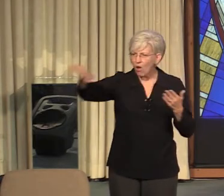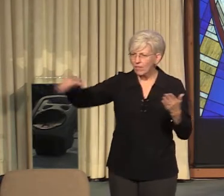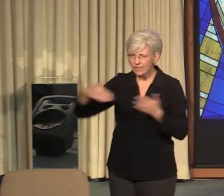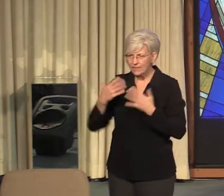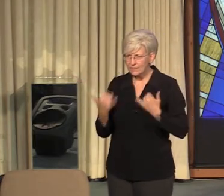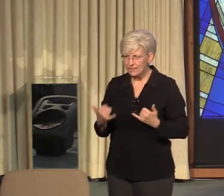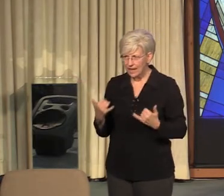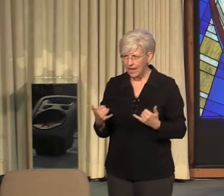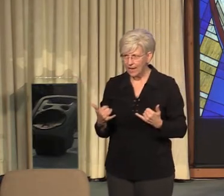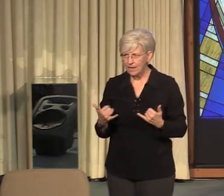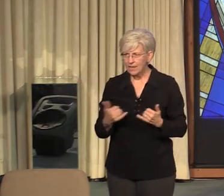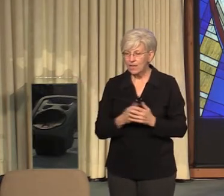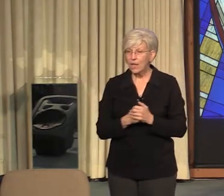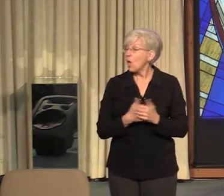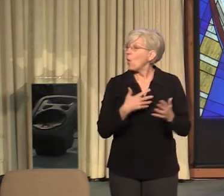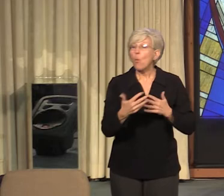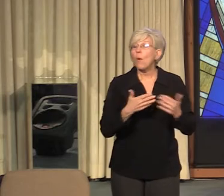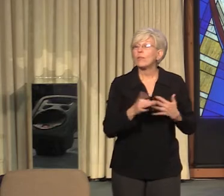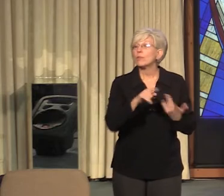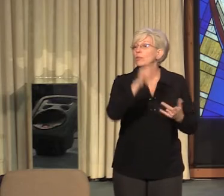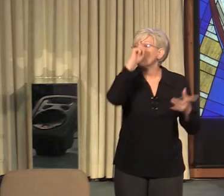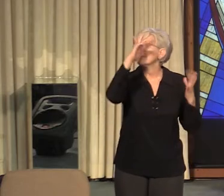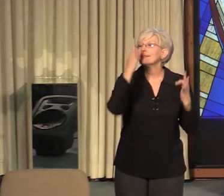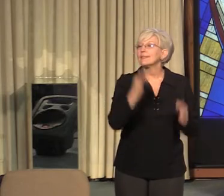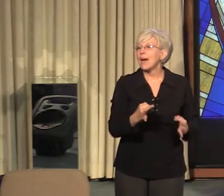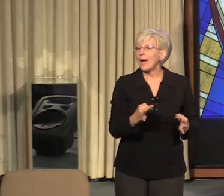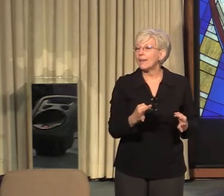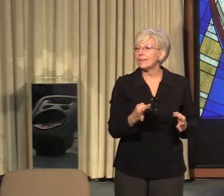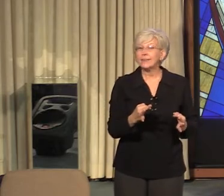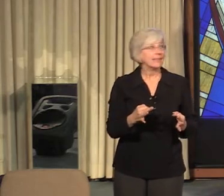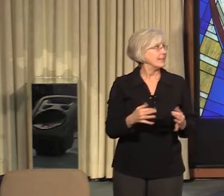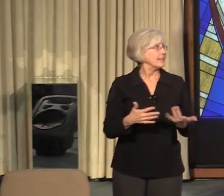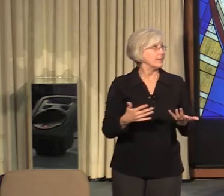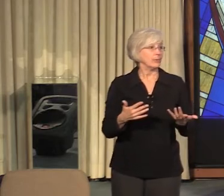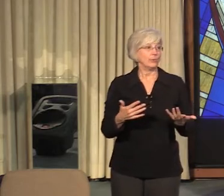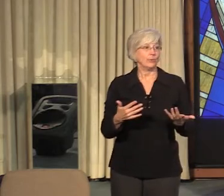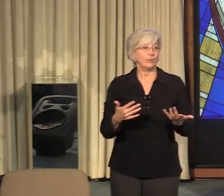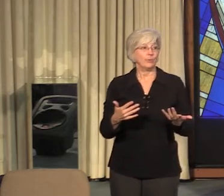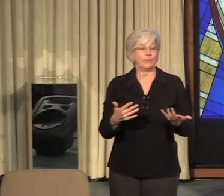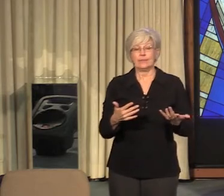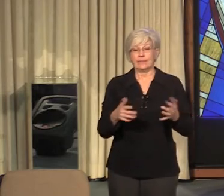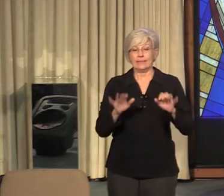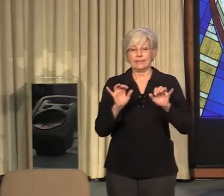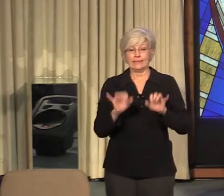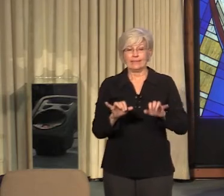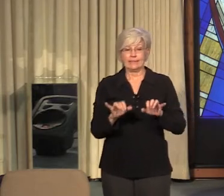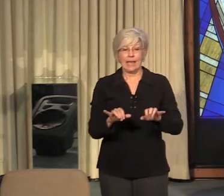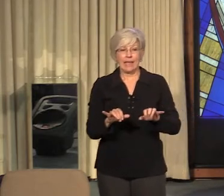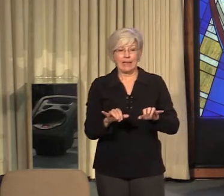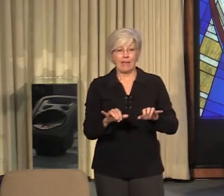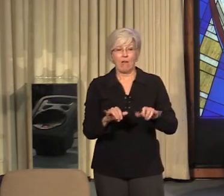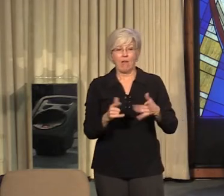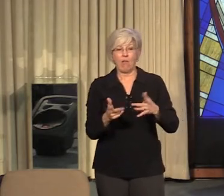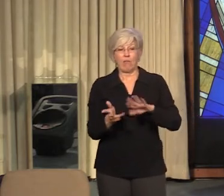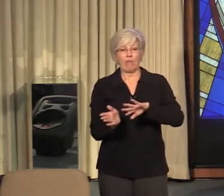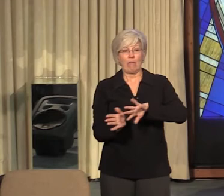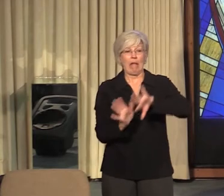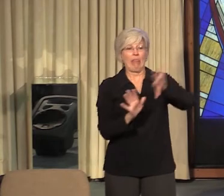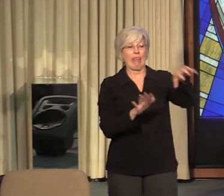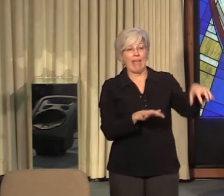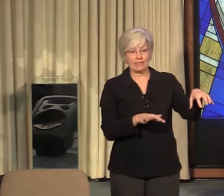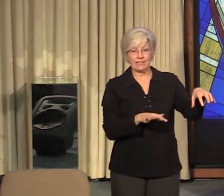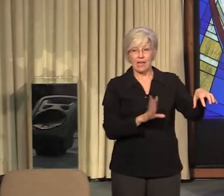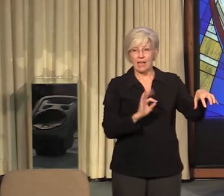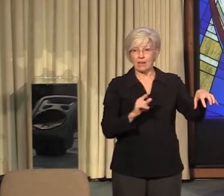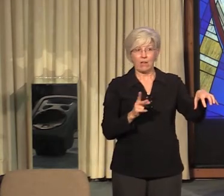Whether you decide to say on that side of the fourth wall, or you ever